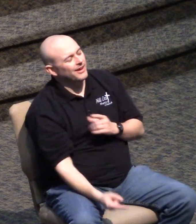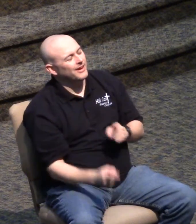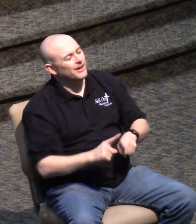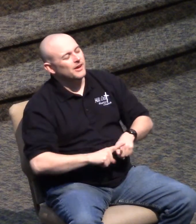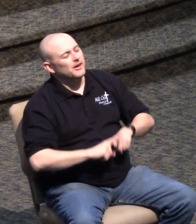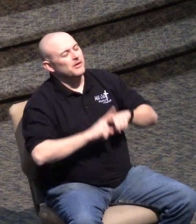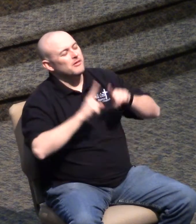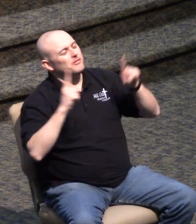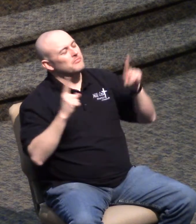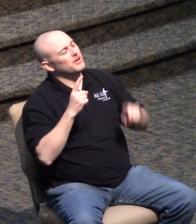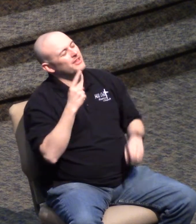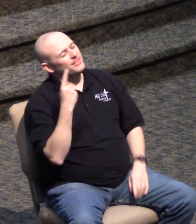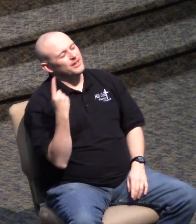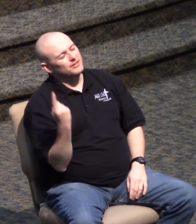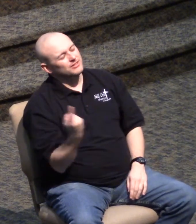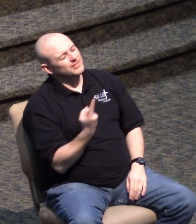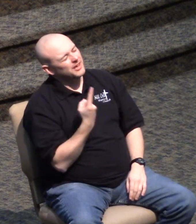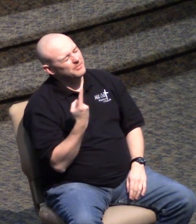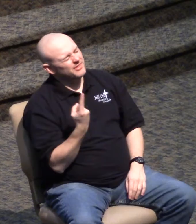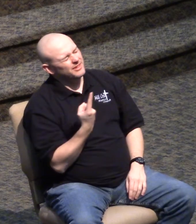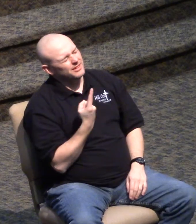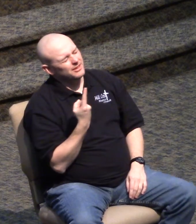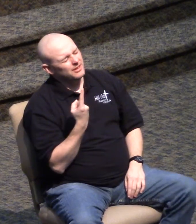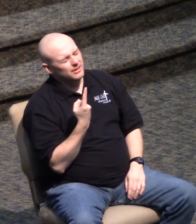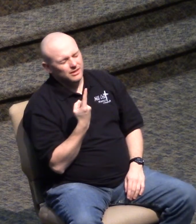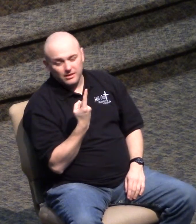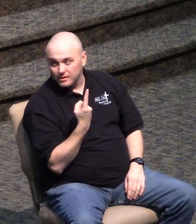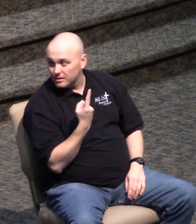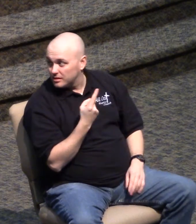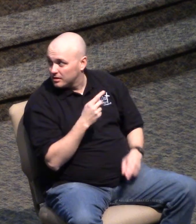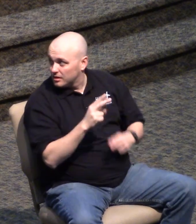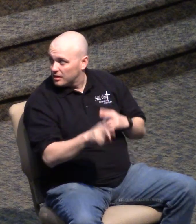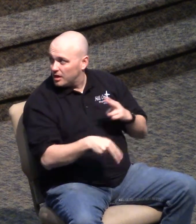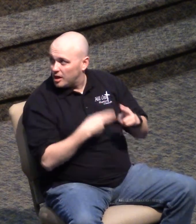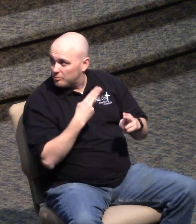away, but there's something